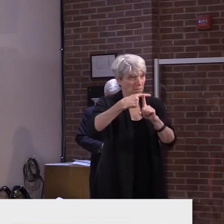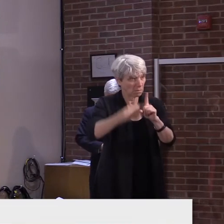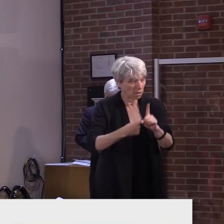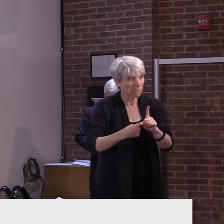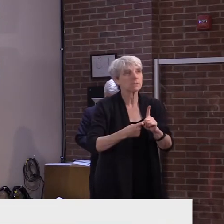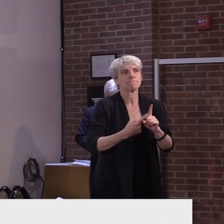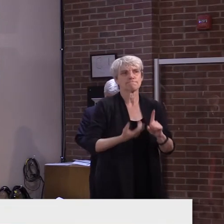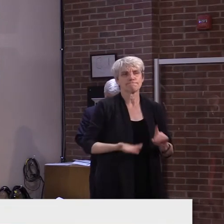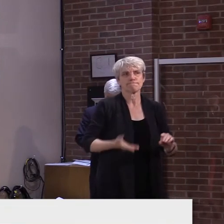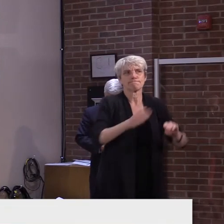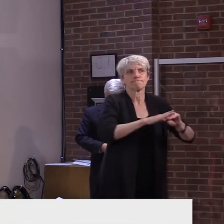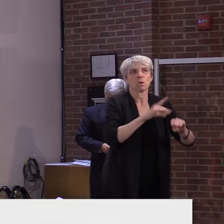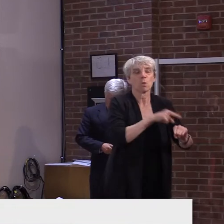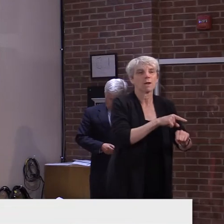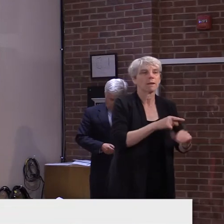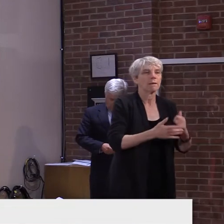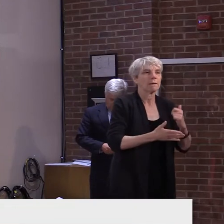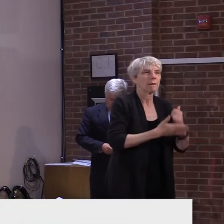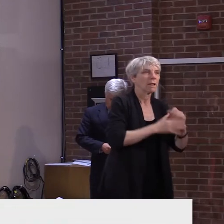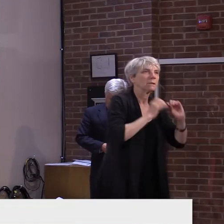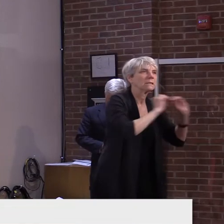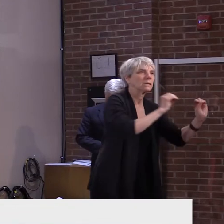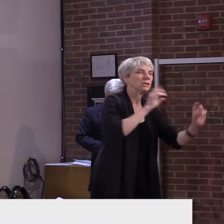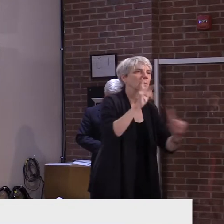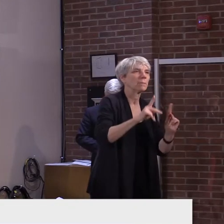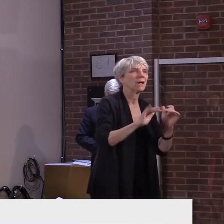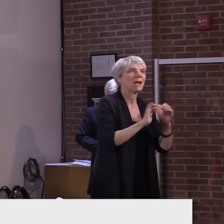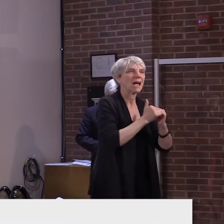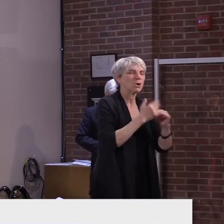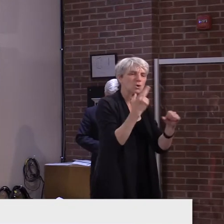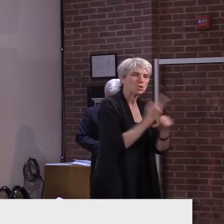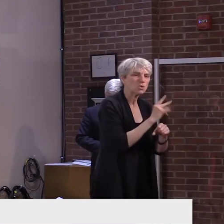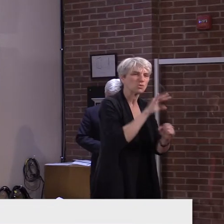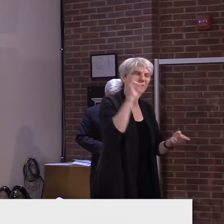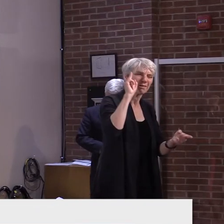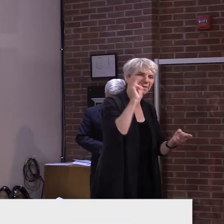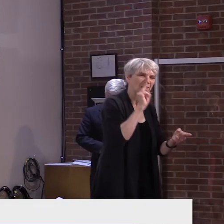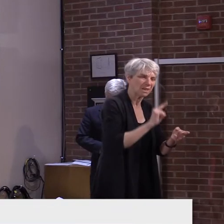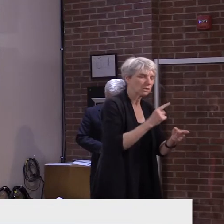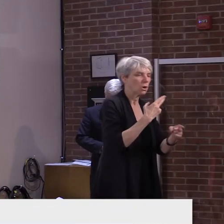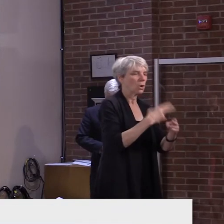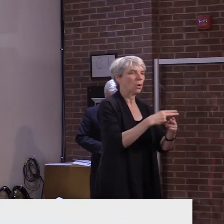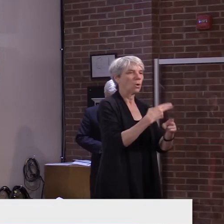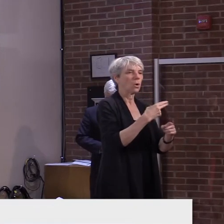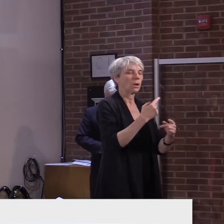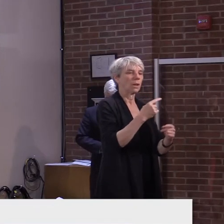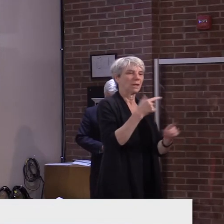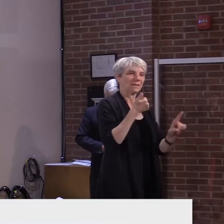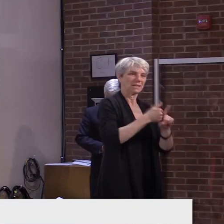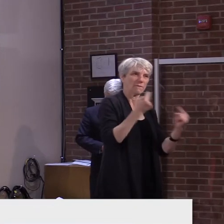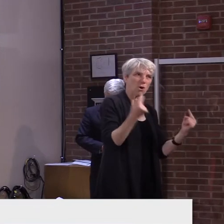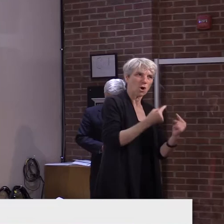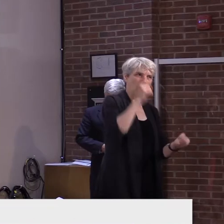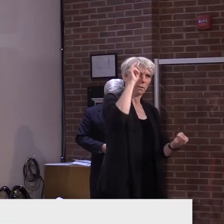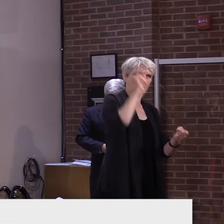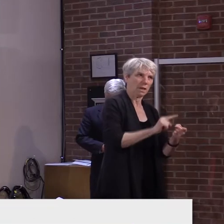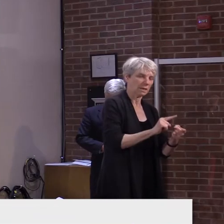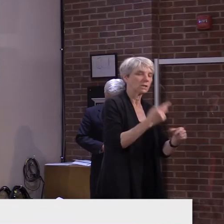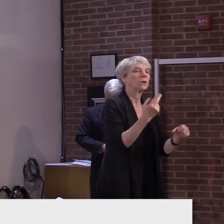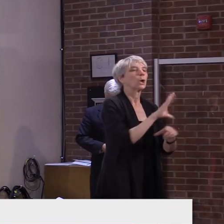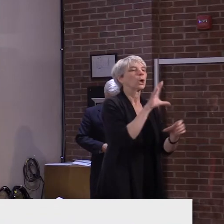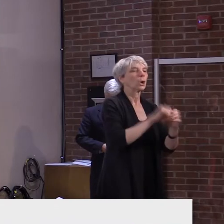implemented include harm reduction packs that we are distributing across the state that include naloxone or